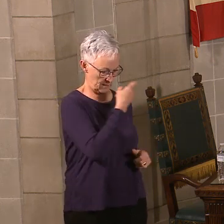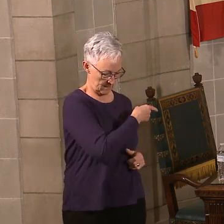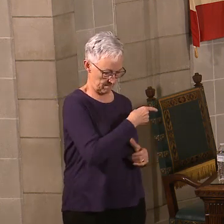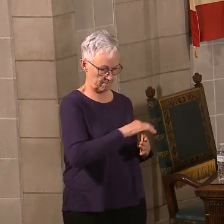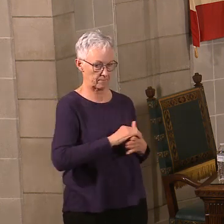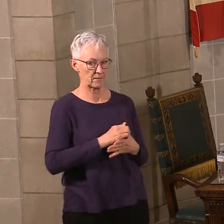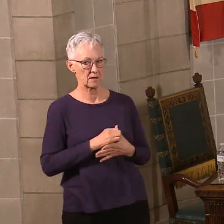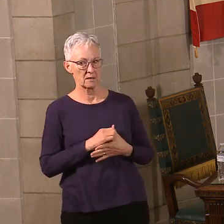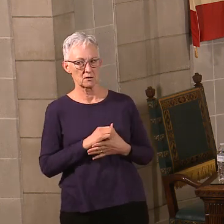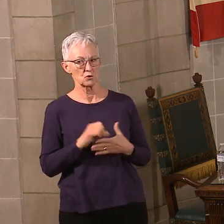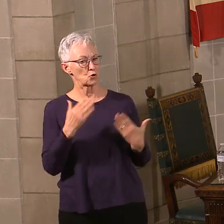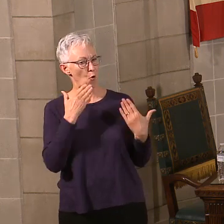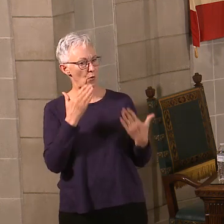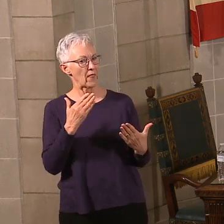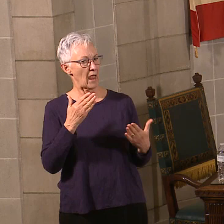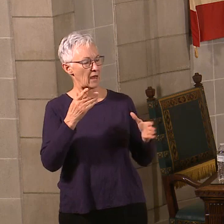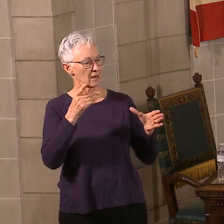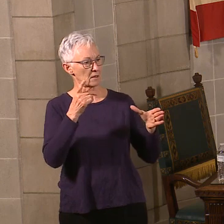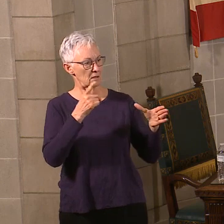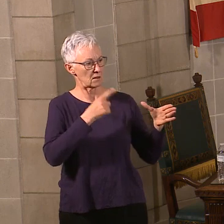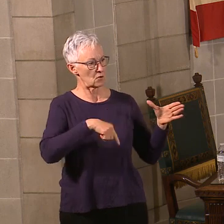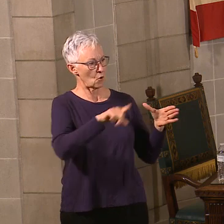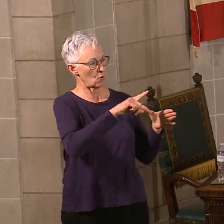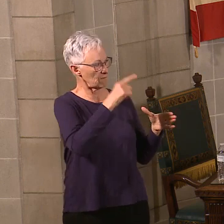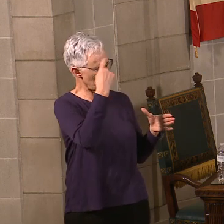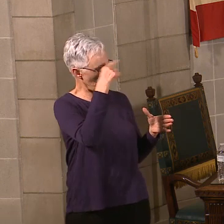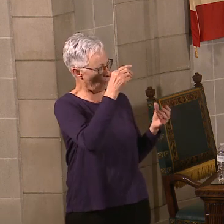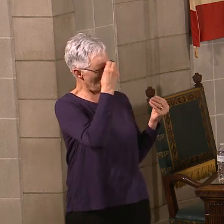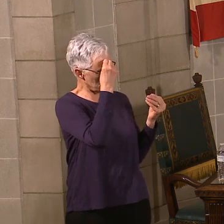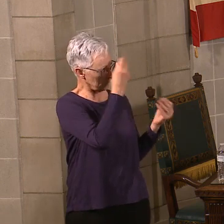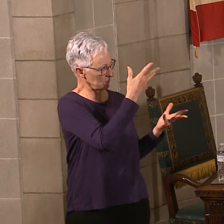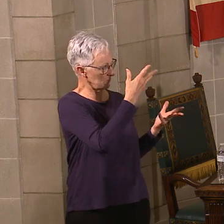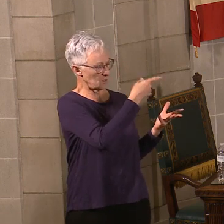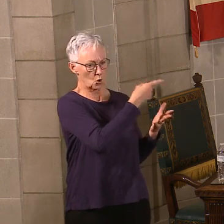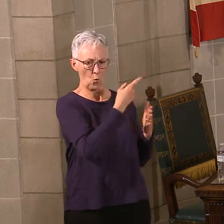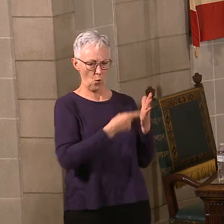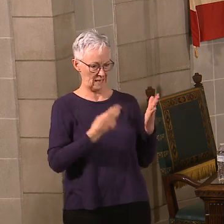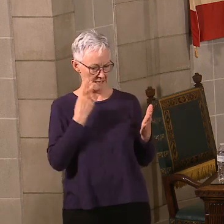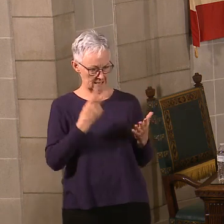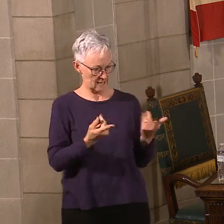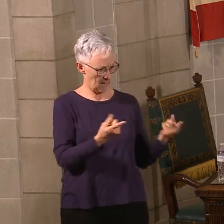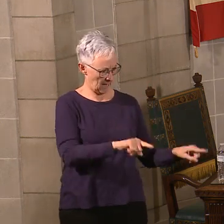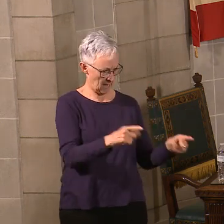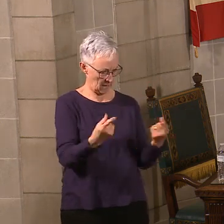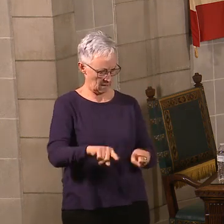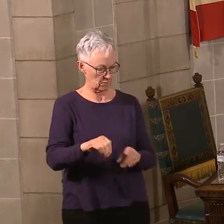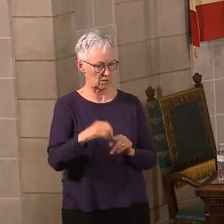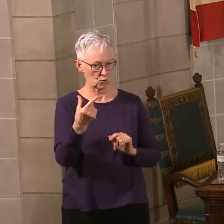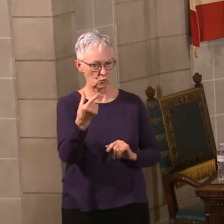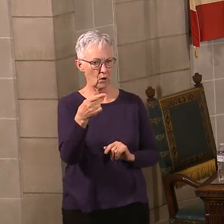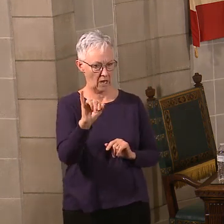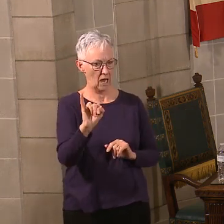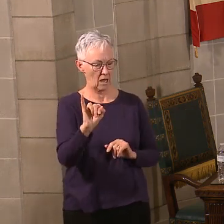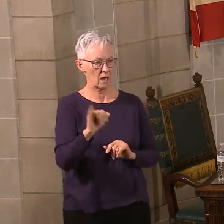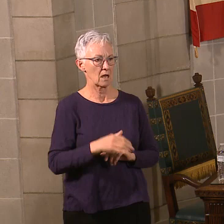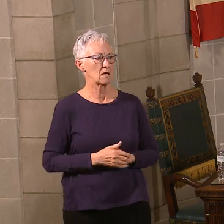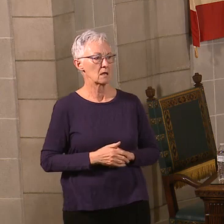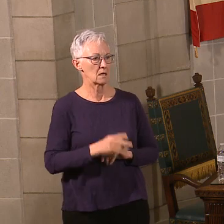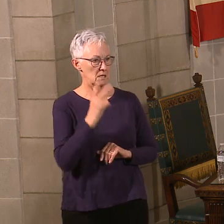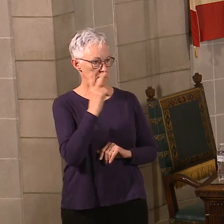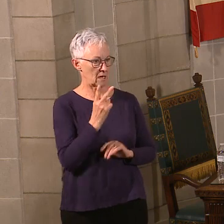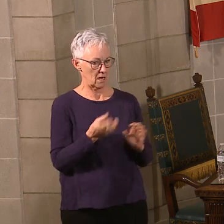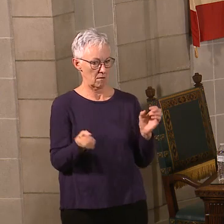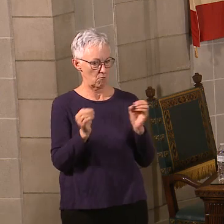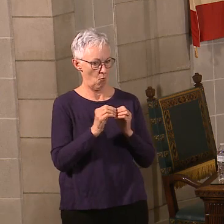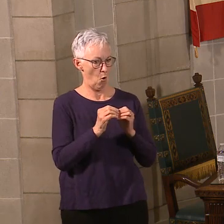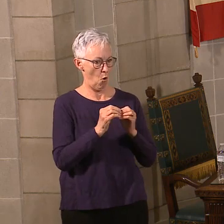health official for calling that to my attention with regard to what they're seeing, on the ground there. We are seeing a higher rate of testing positive in